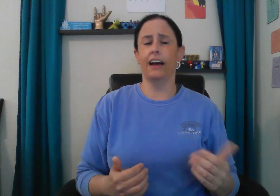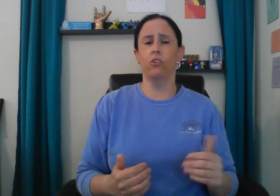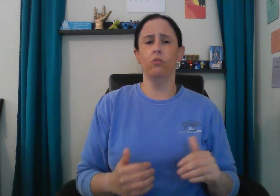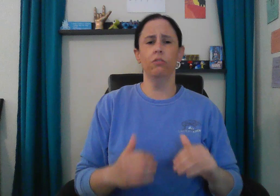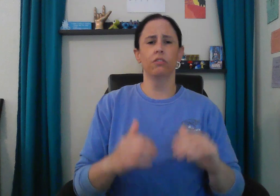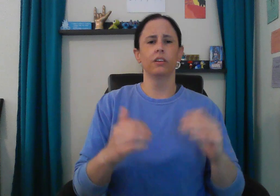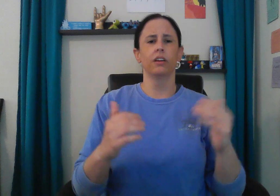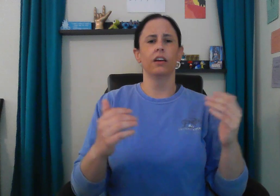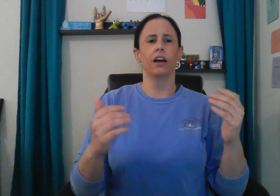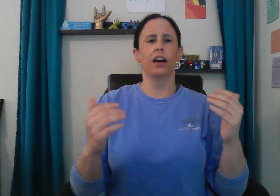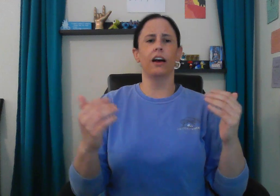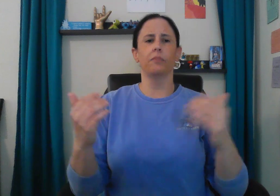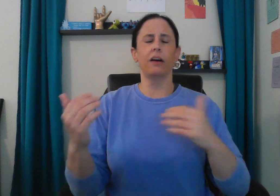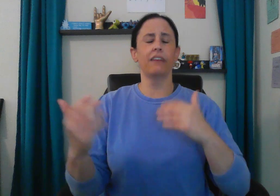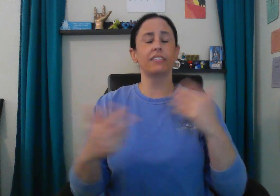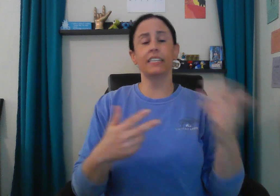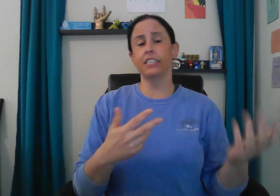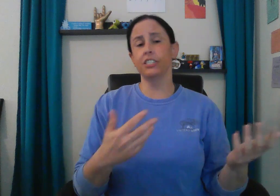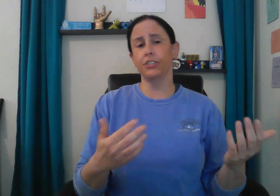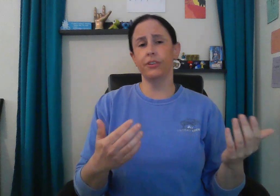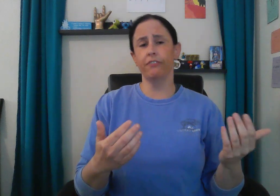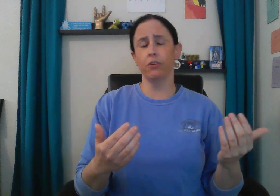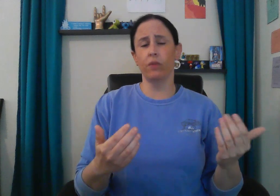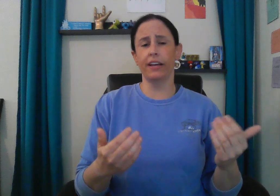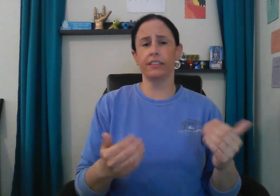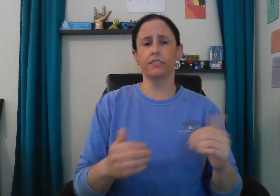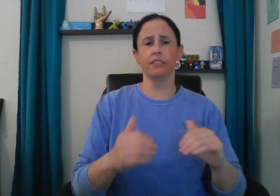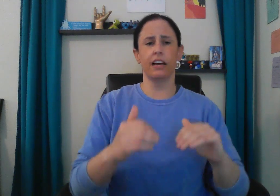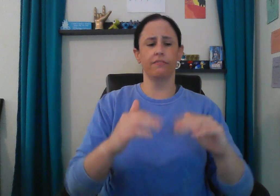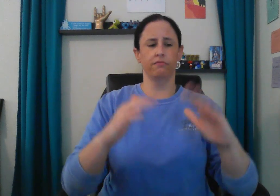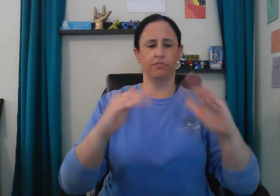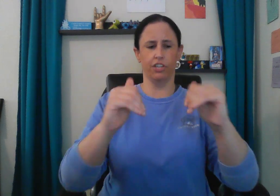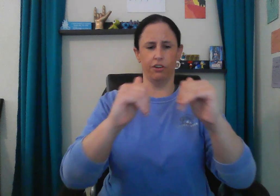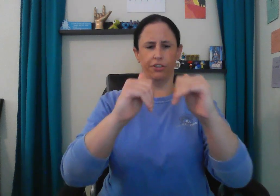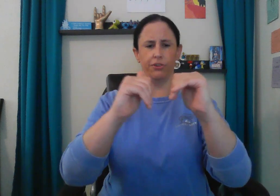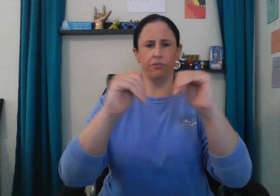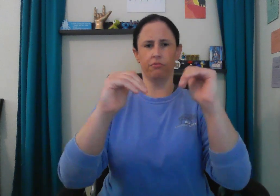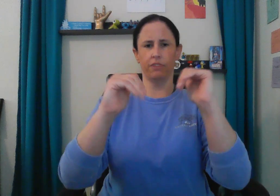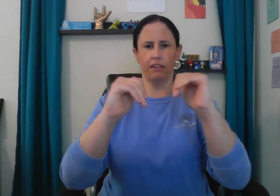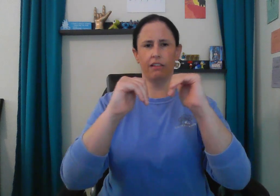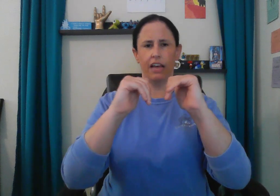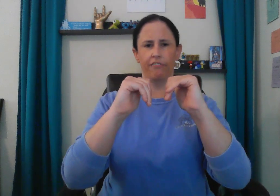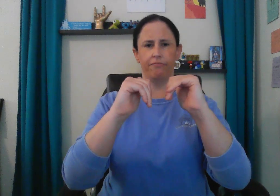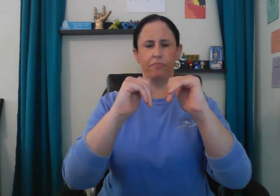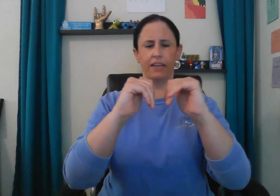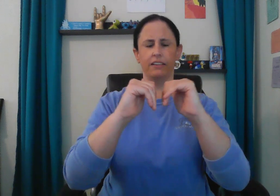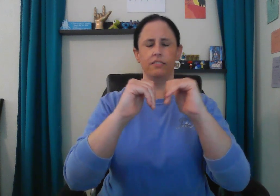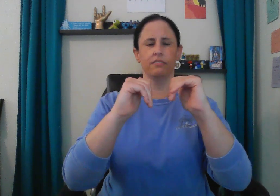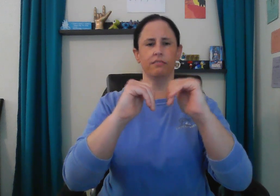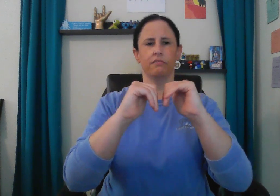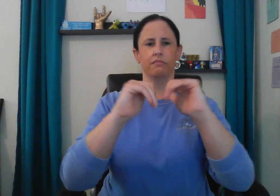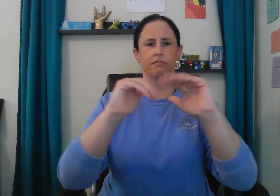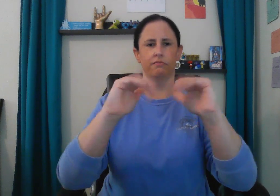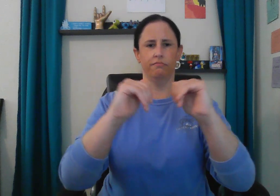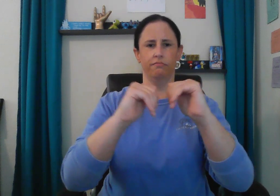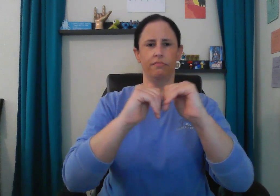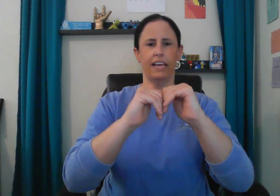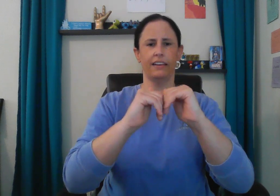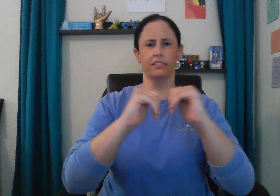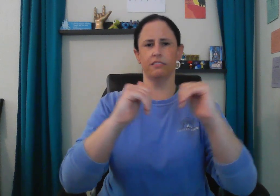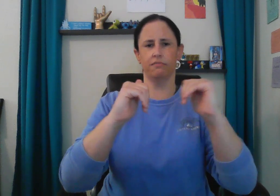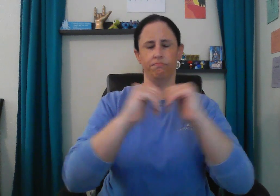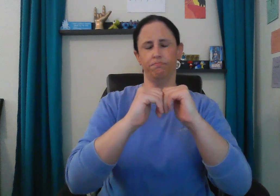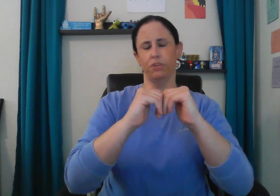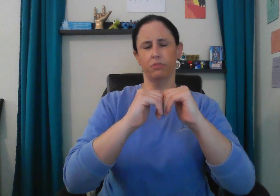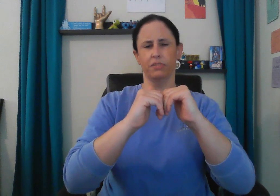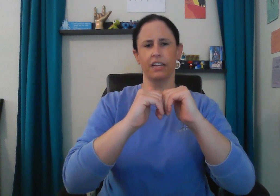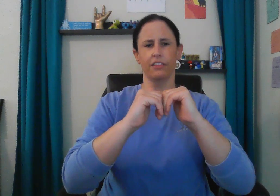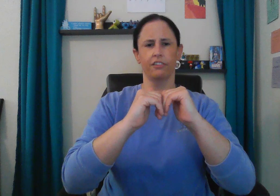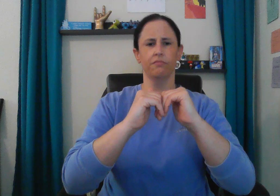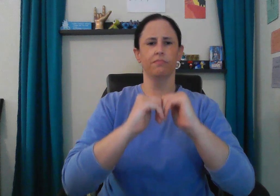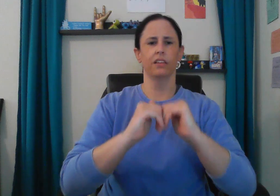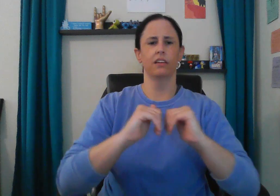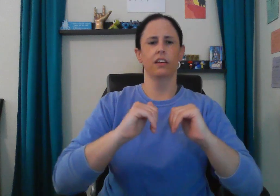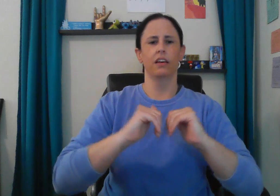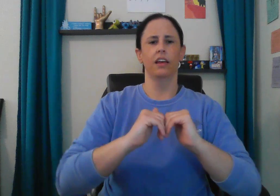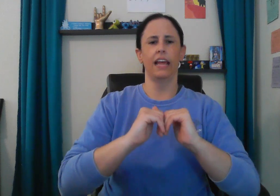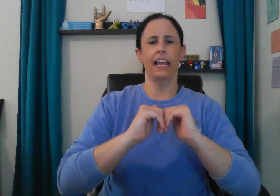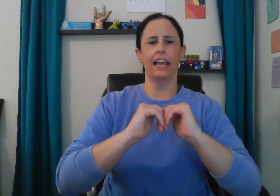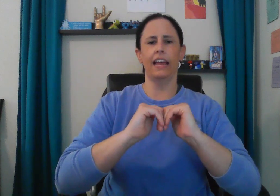How. I've seen it two different ways. So you have bent hands, put them together,